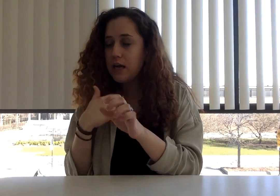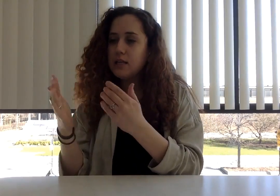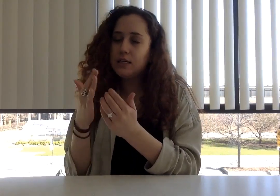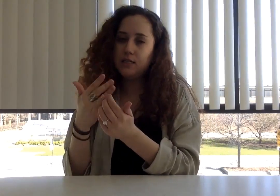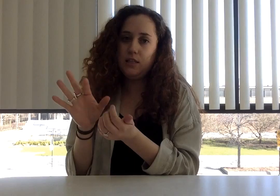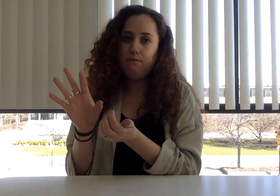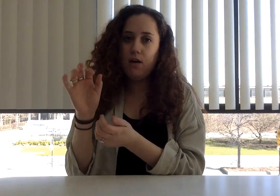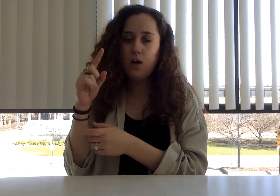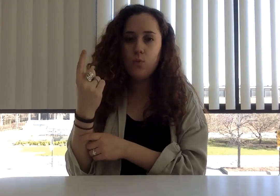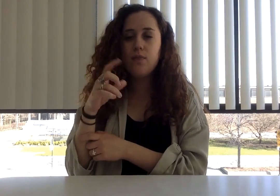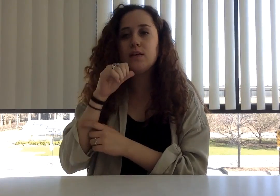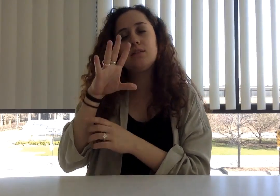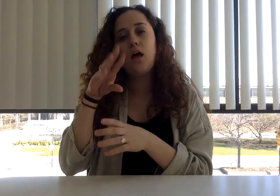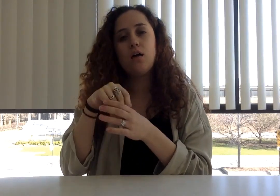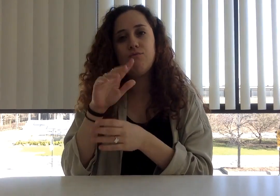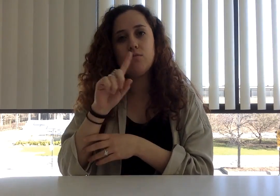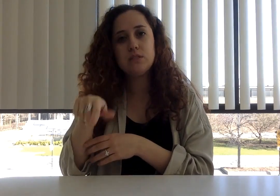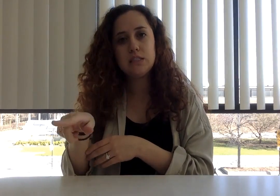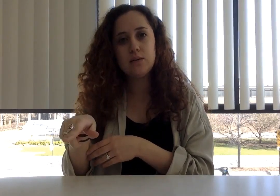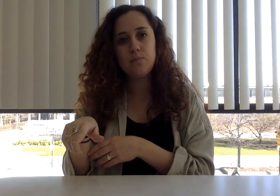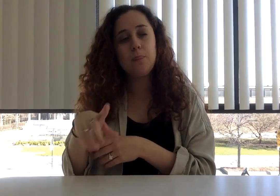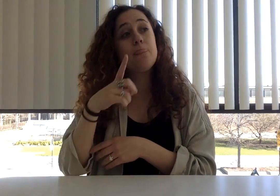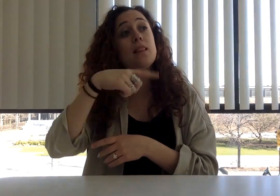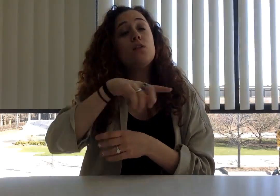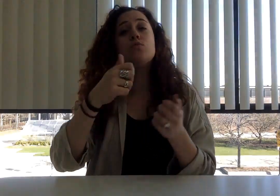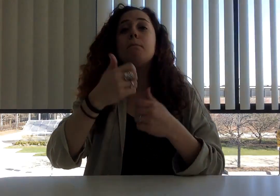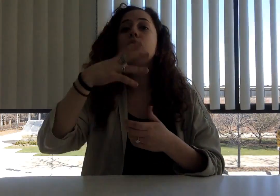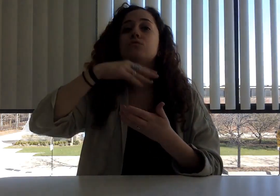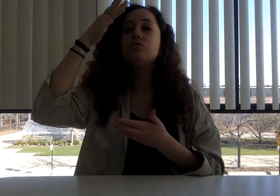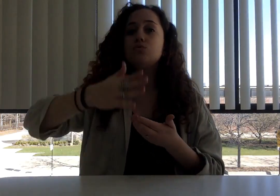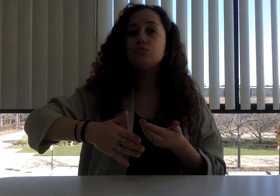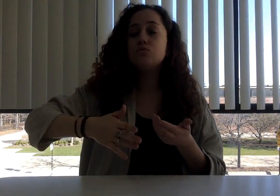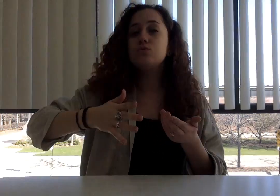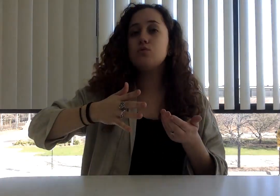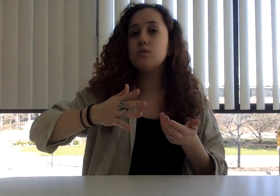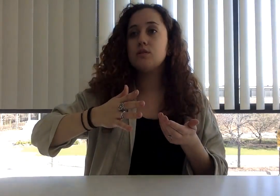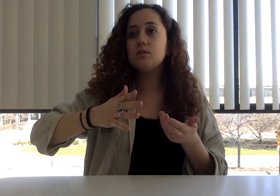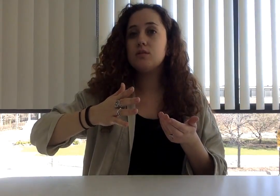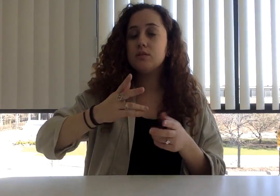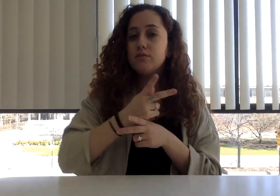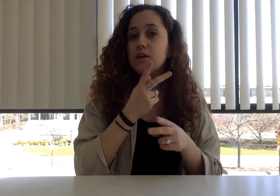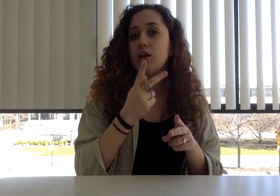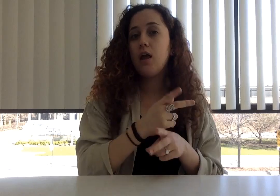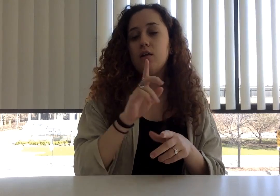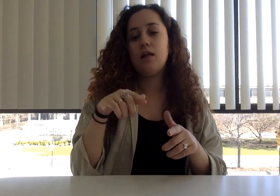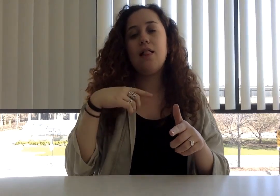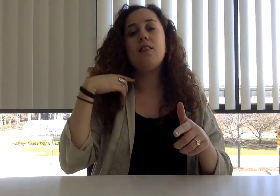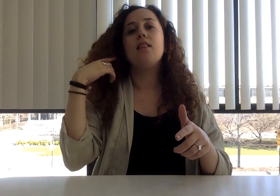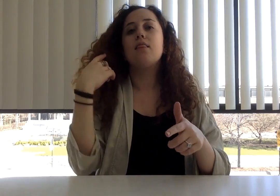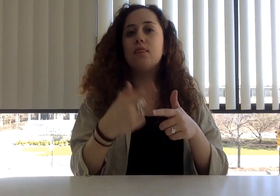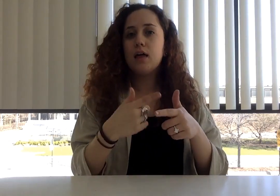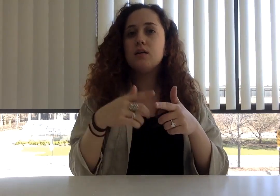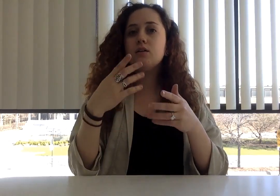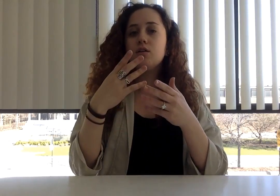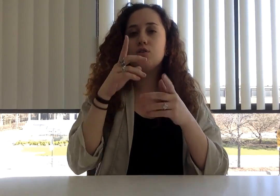in it. That was what most people did. And from there, solve for either x or y. I chose to eliminate